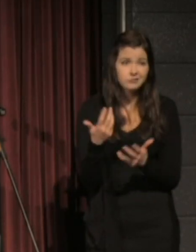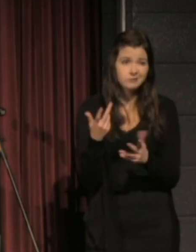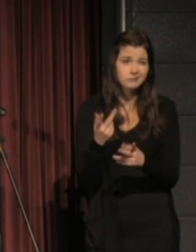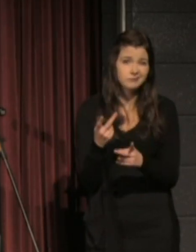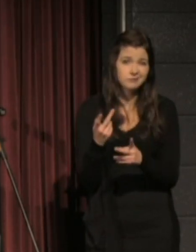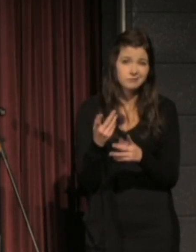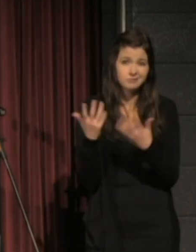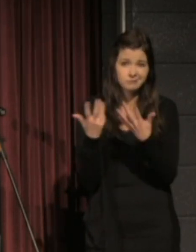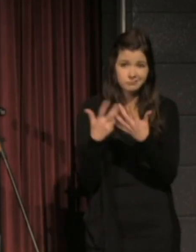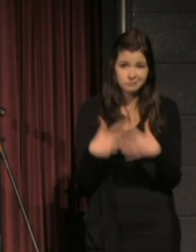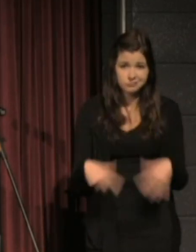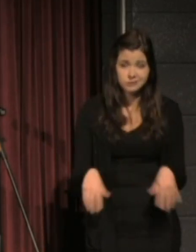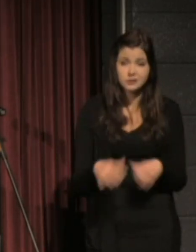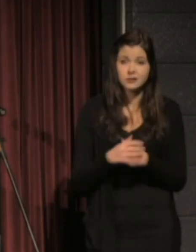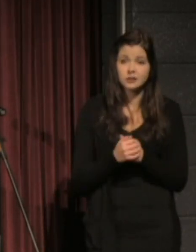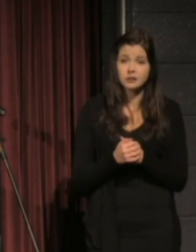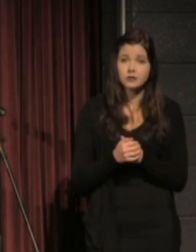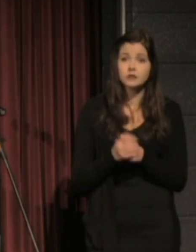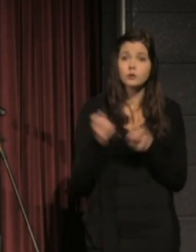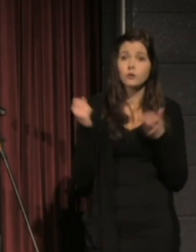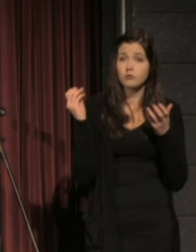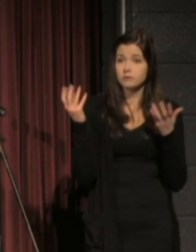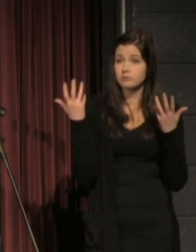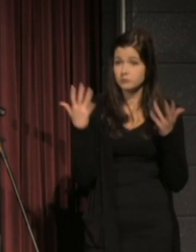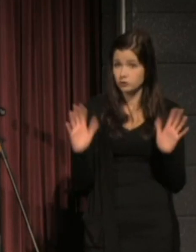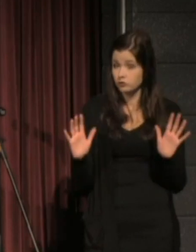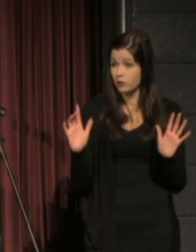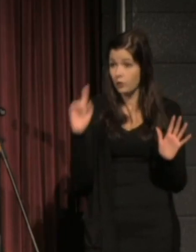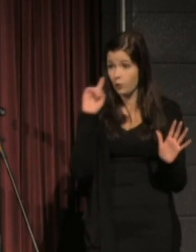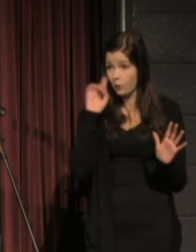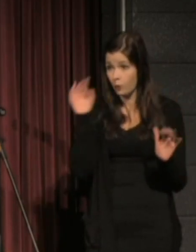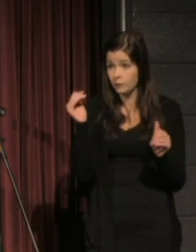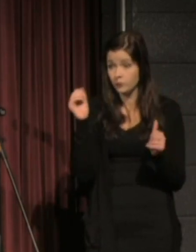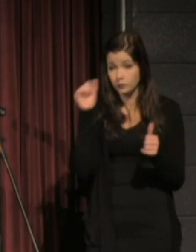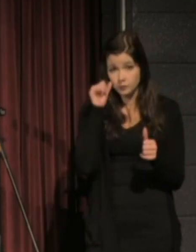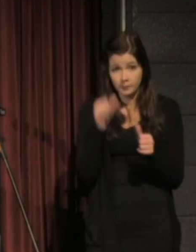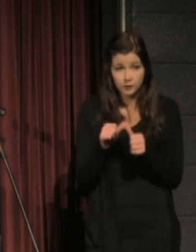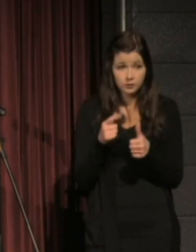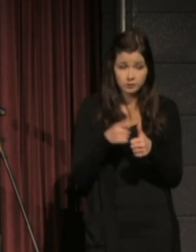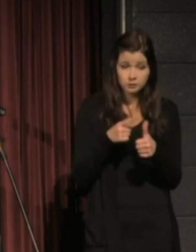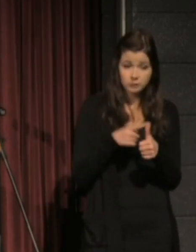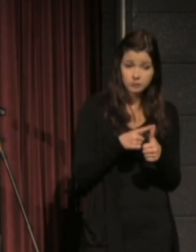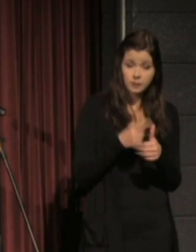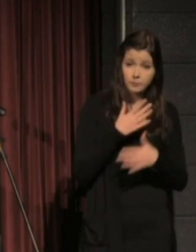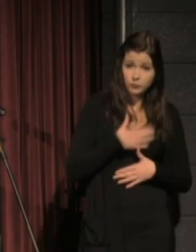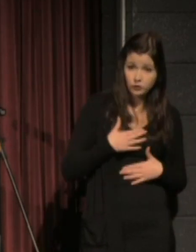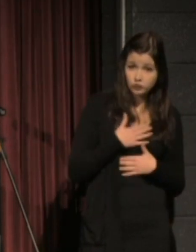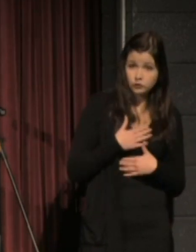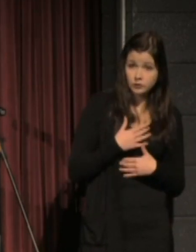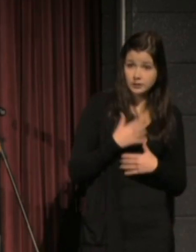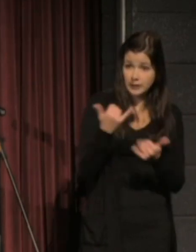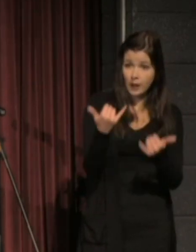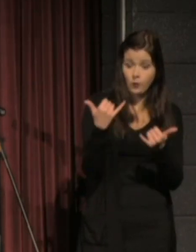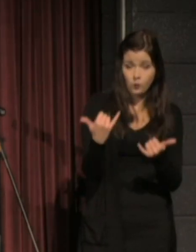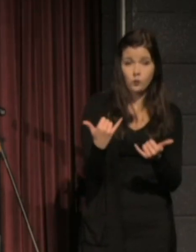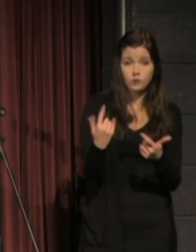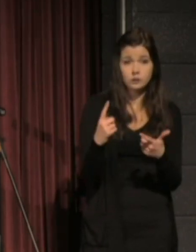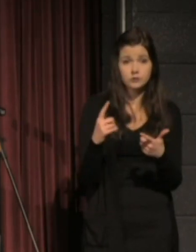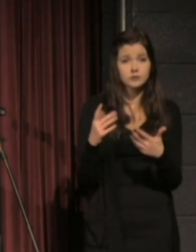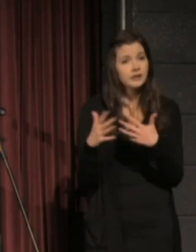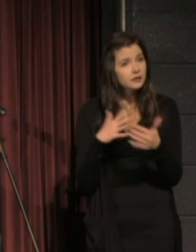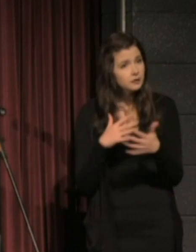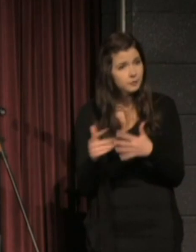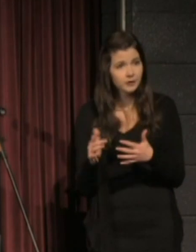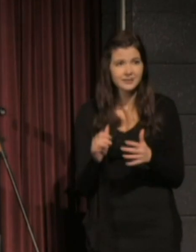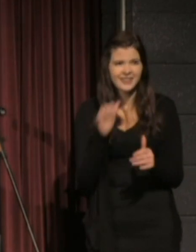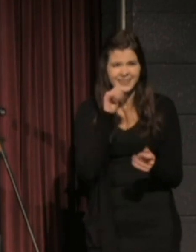out. So in conclusion, I hope you all remember, one, to fully appreciate where you are in the here and now, even if it